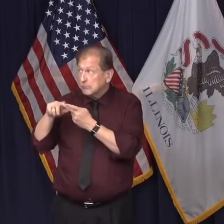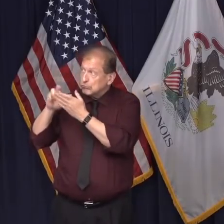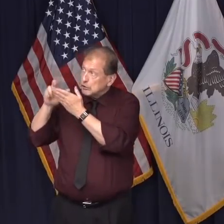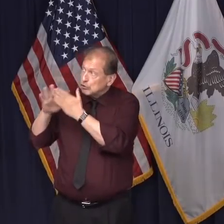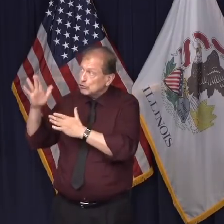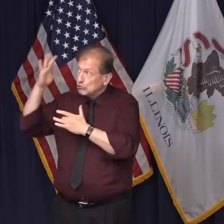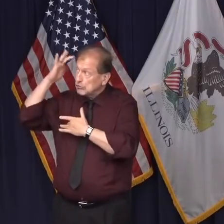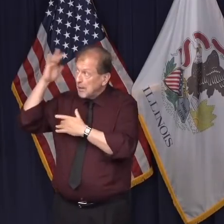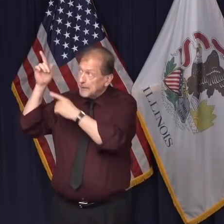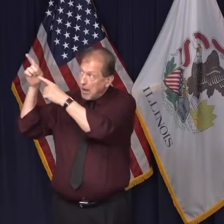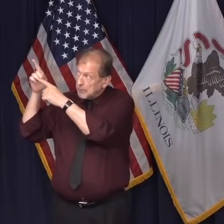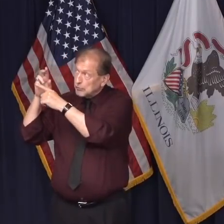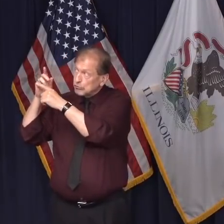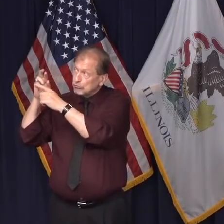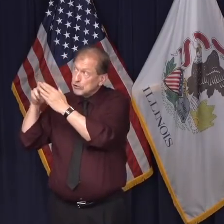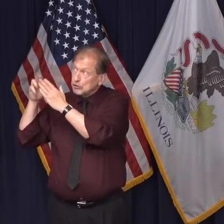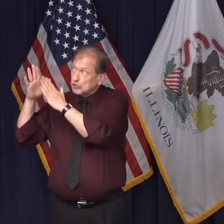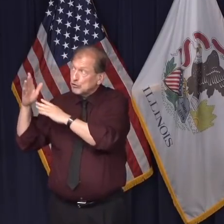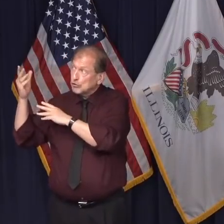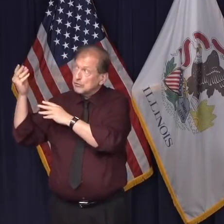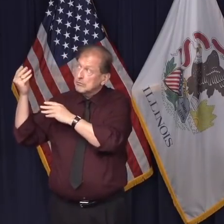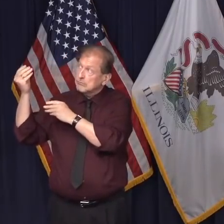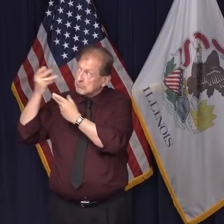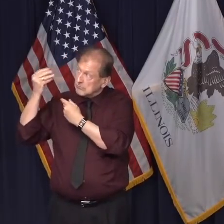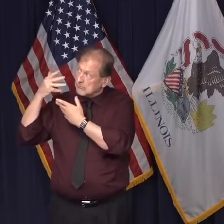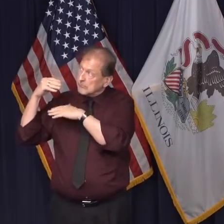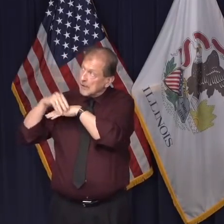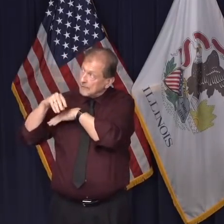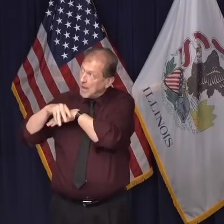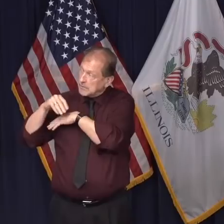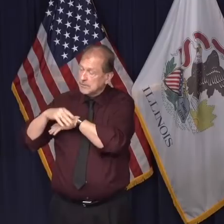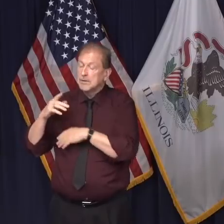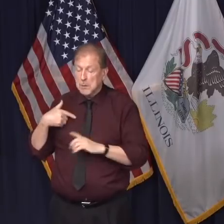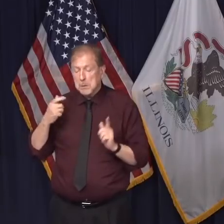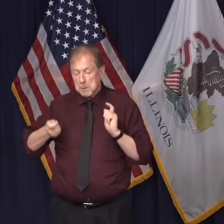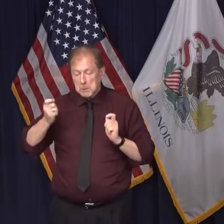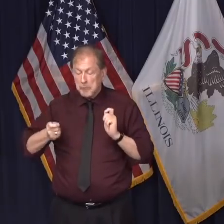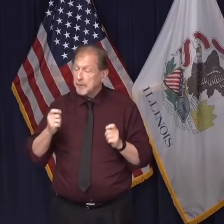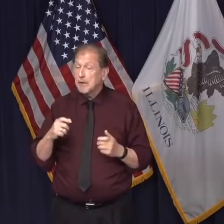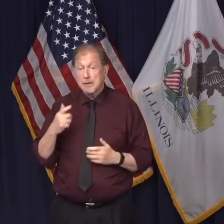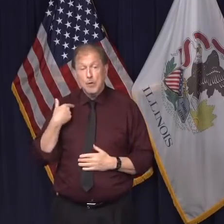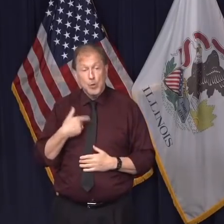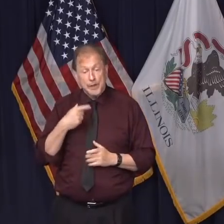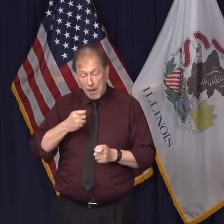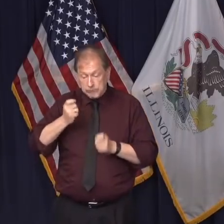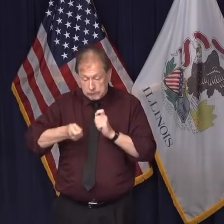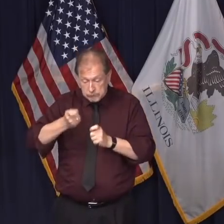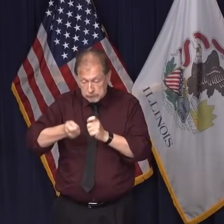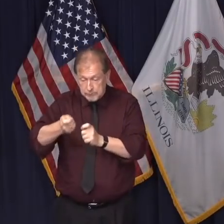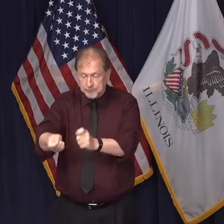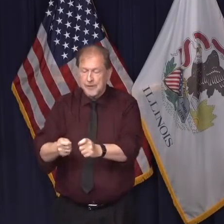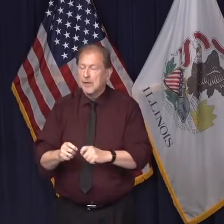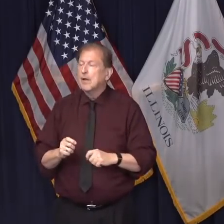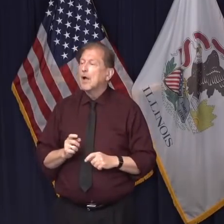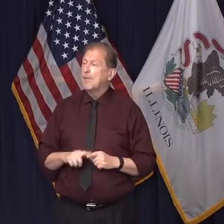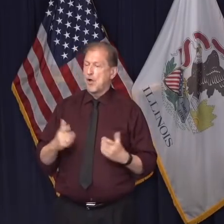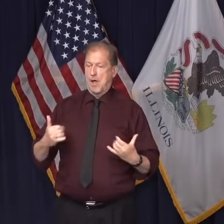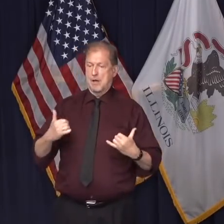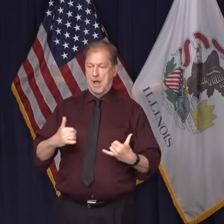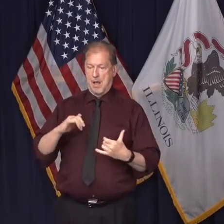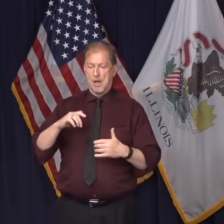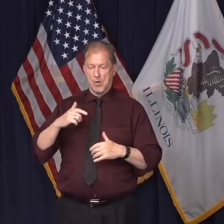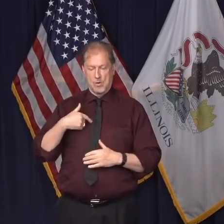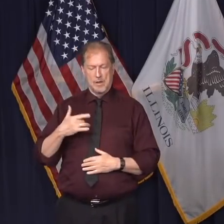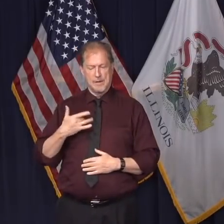epidemiologists, that, as we've learned more, I've always said that we can change the playbook as we go. But it's not our intention. I mean, we think